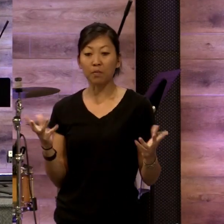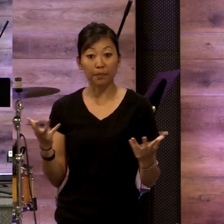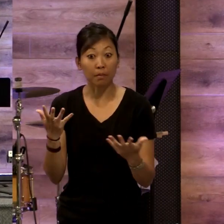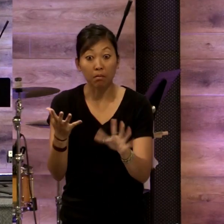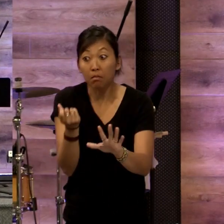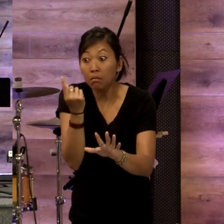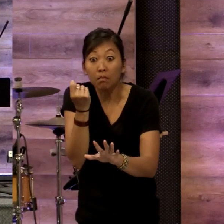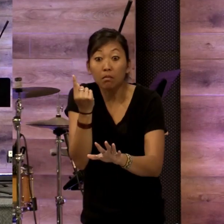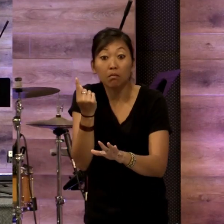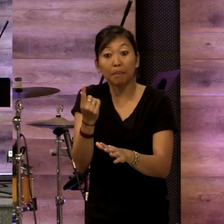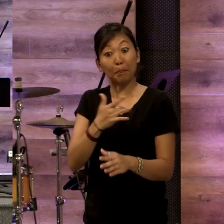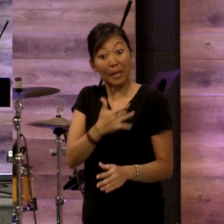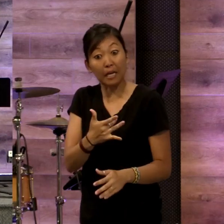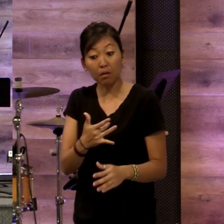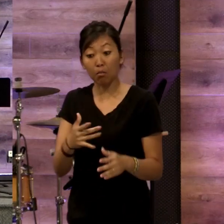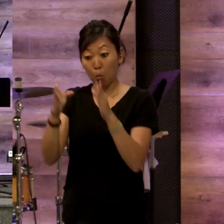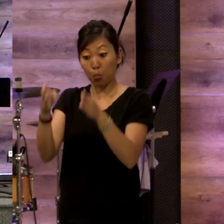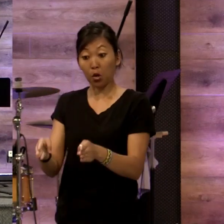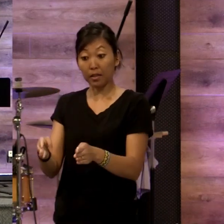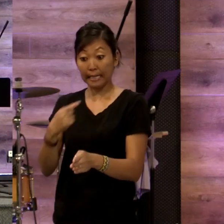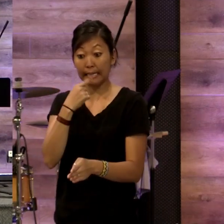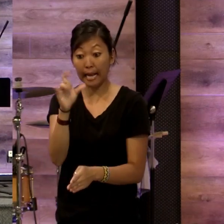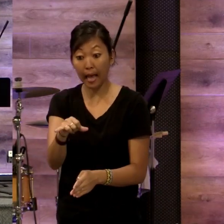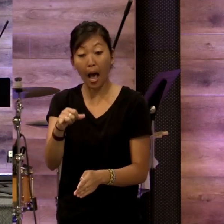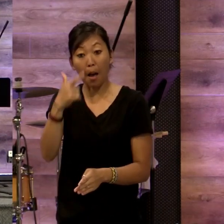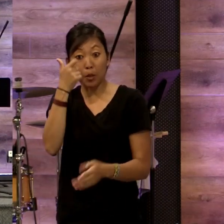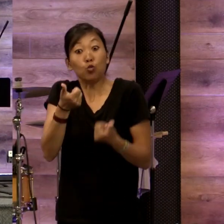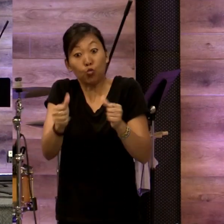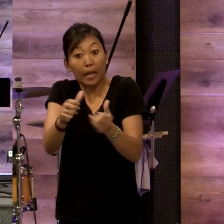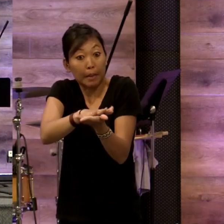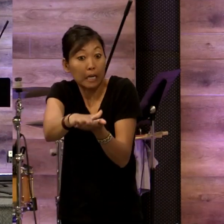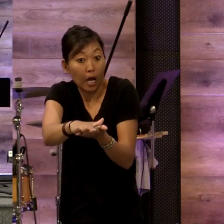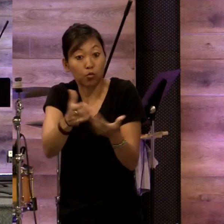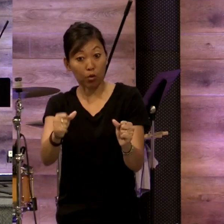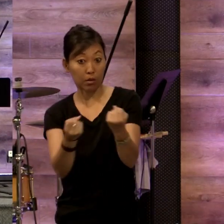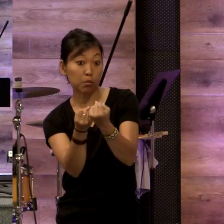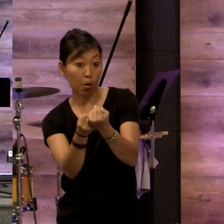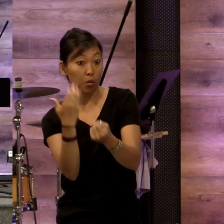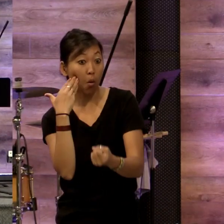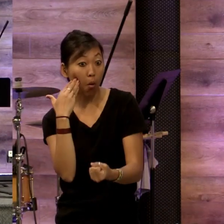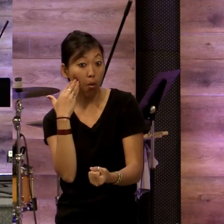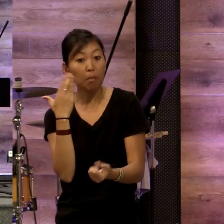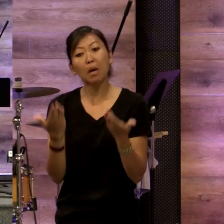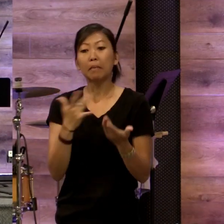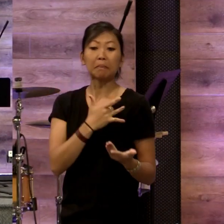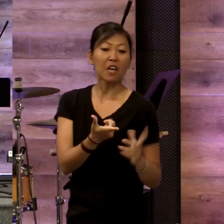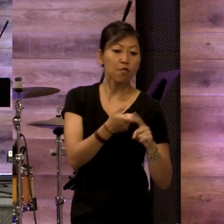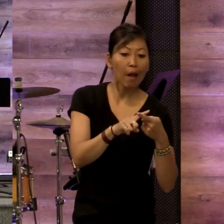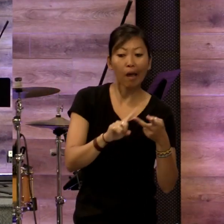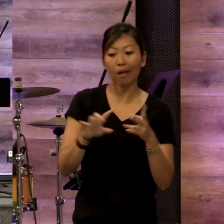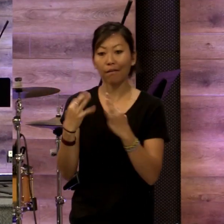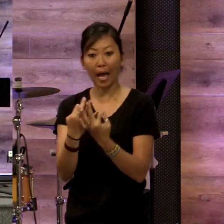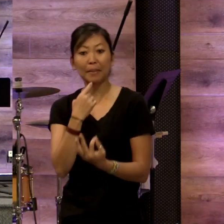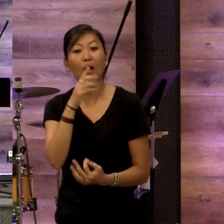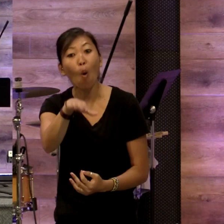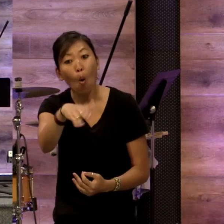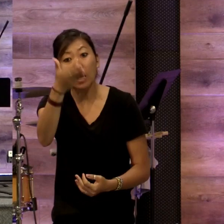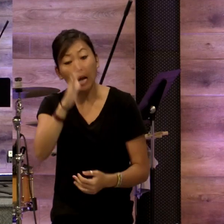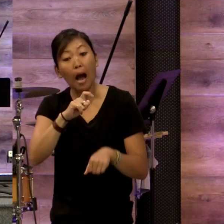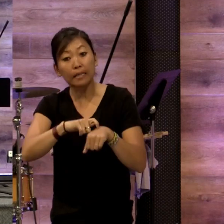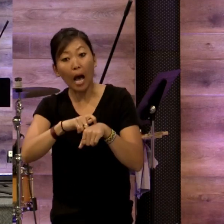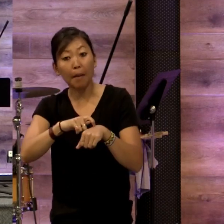wrong, it's usually coming from a good place. It's usually coming from someone who knows us and loves us and wants to just reorient